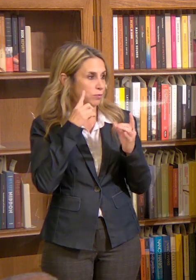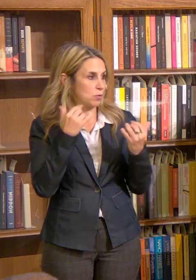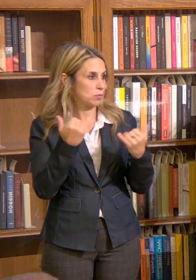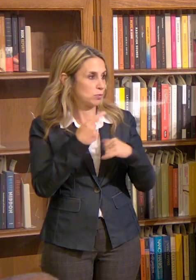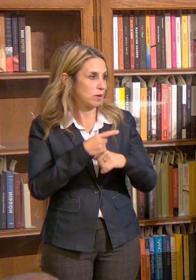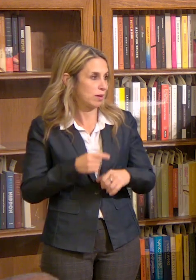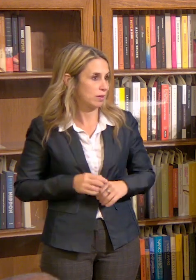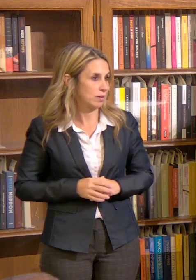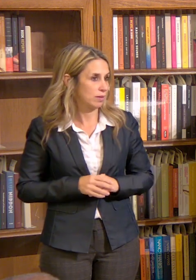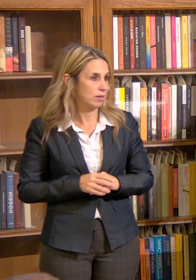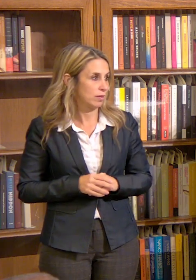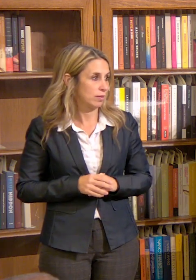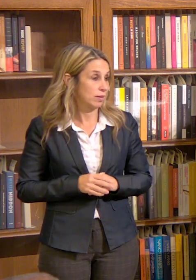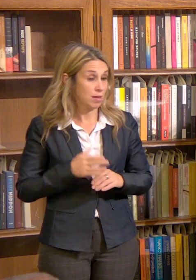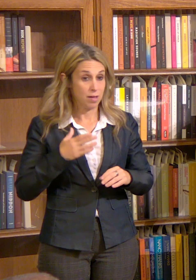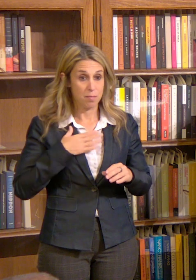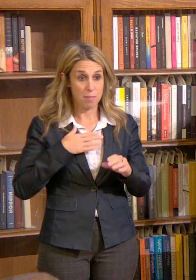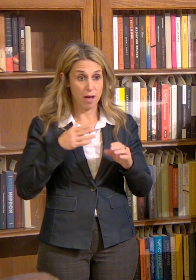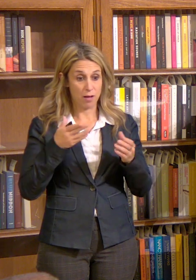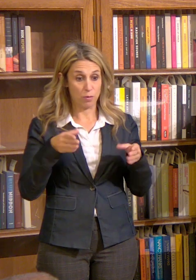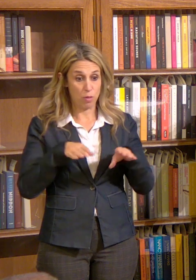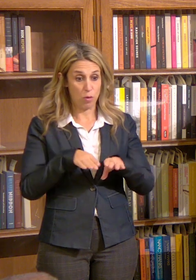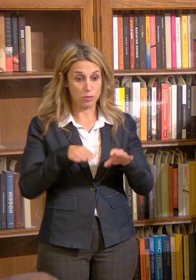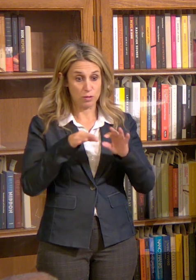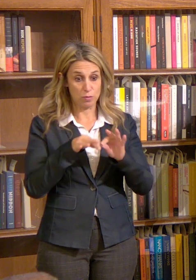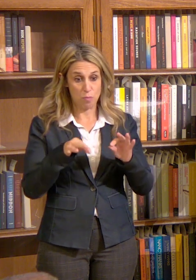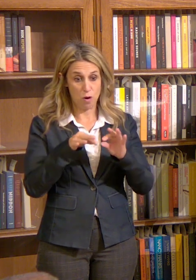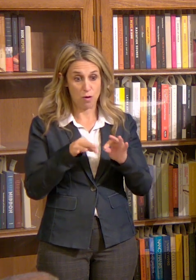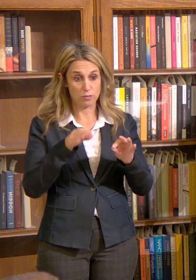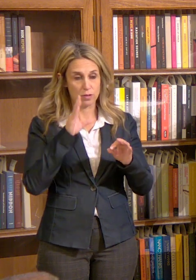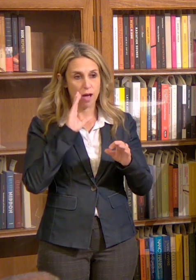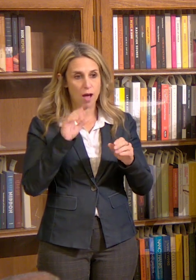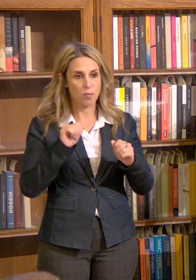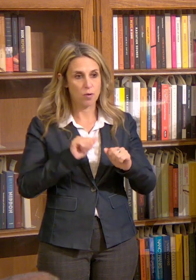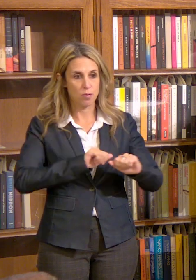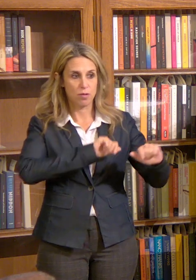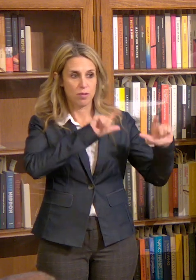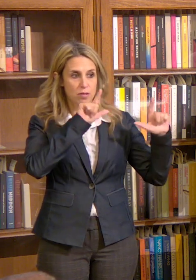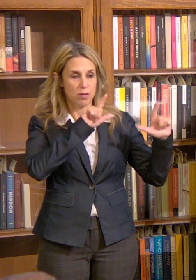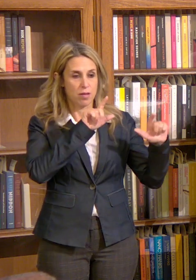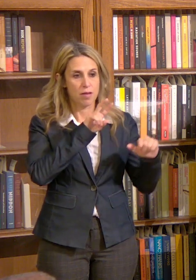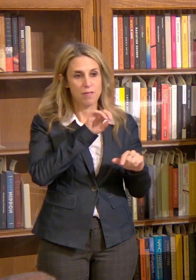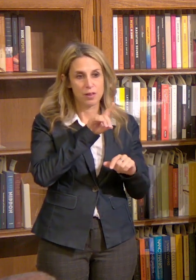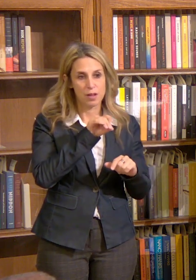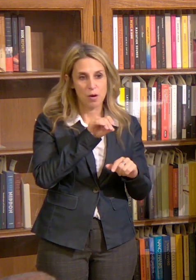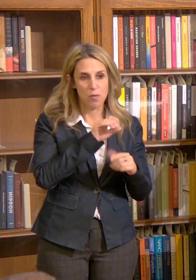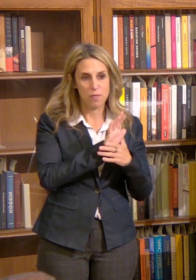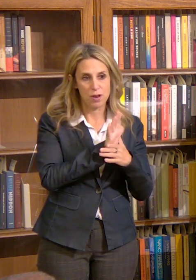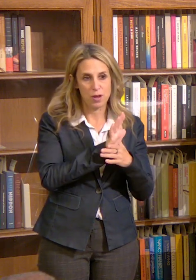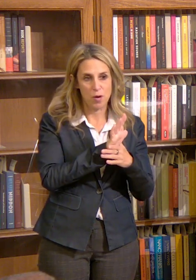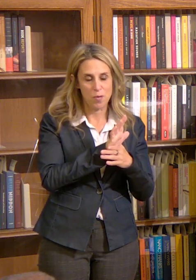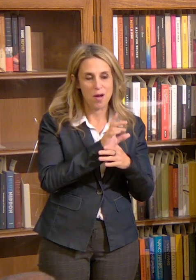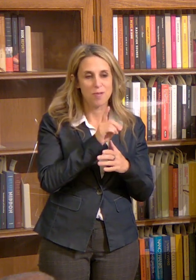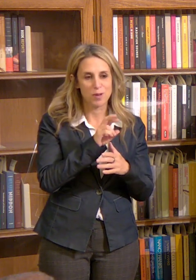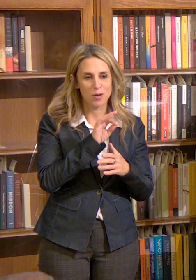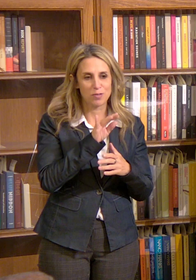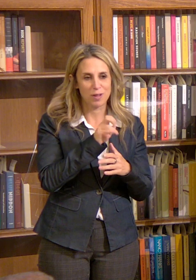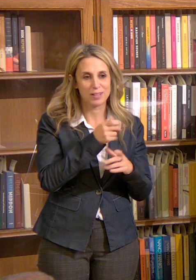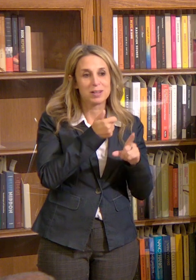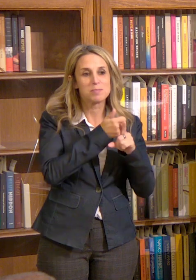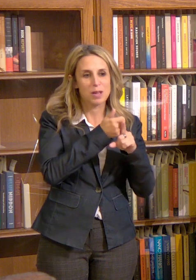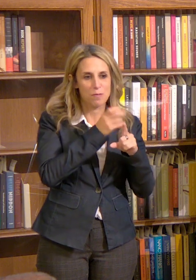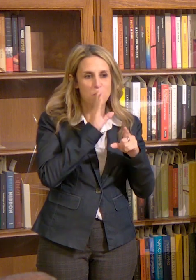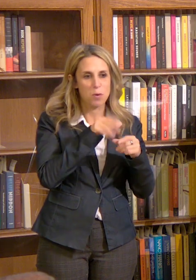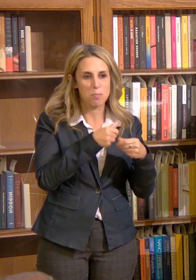and after my remarks we'll queue up a video of Dr Franklin and he'll actually give the closing remarks